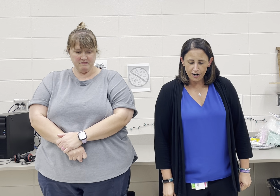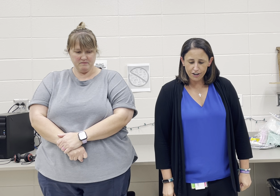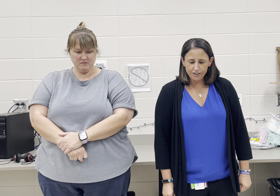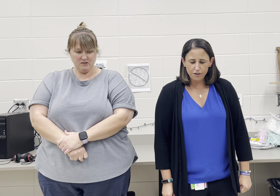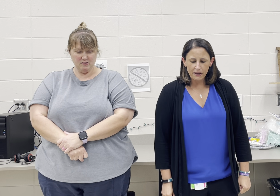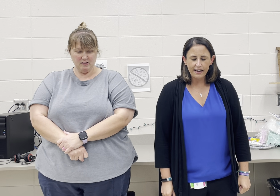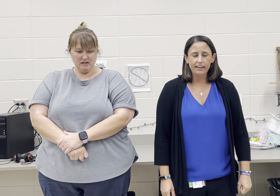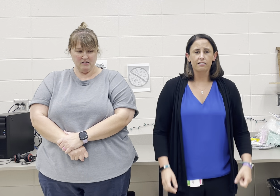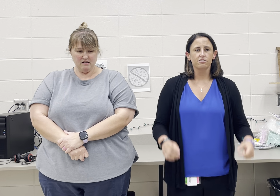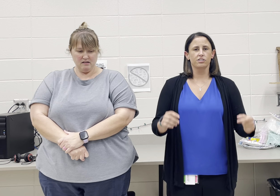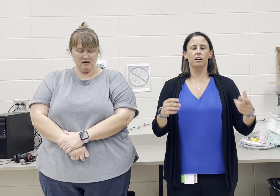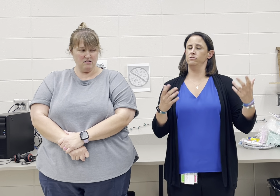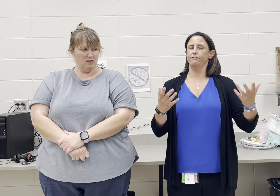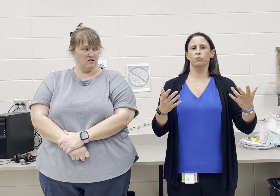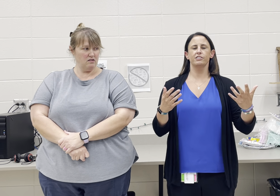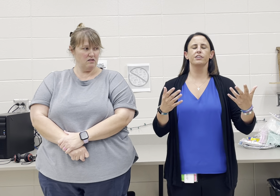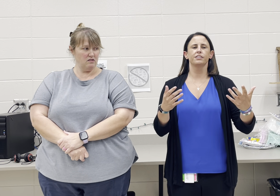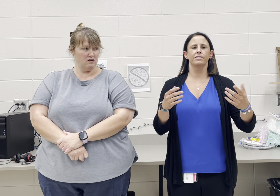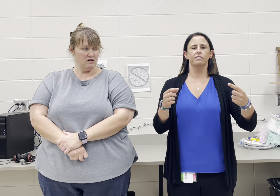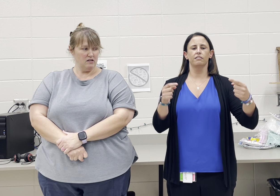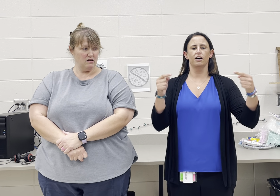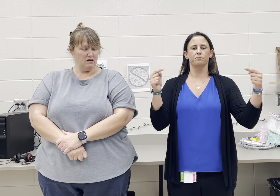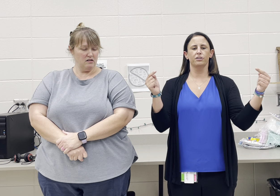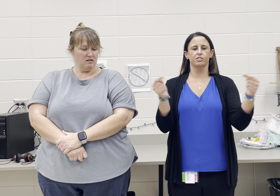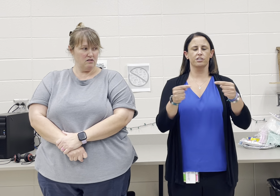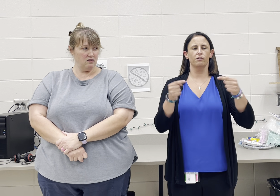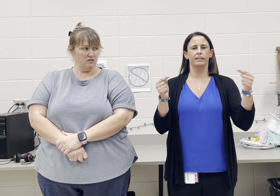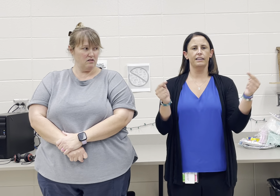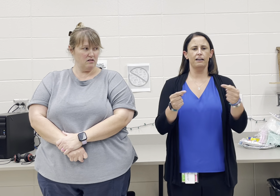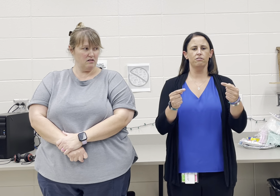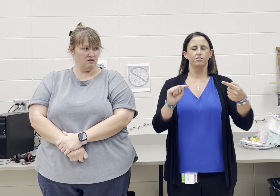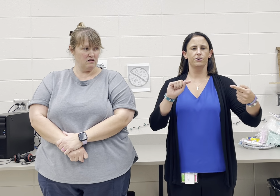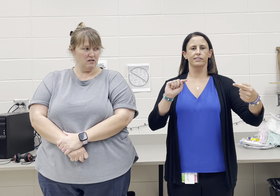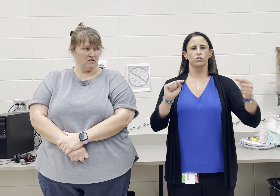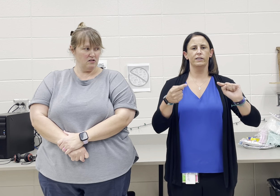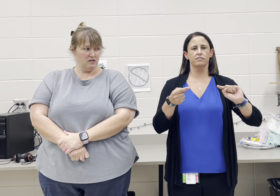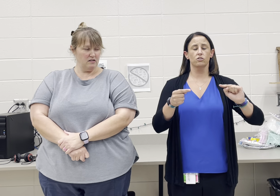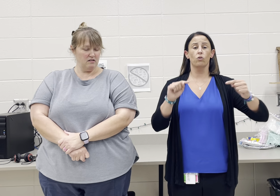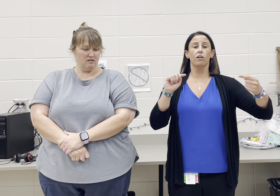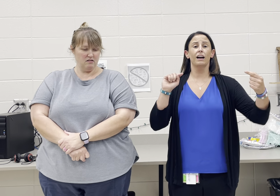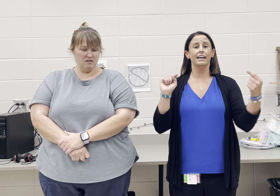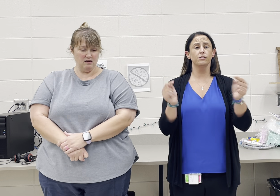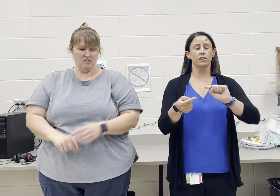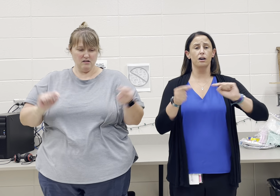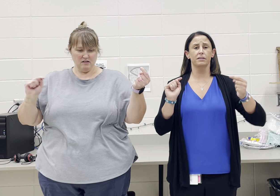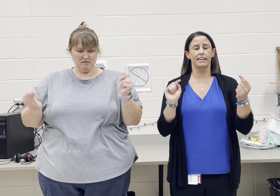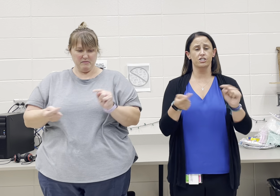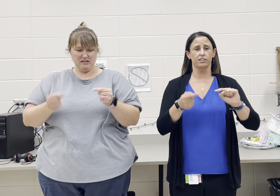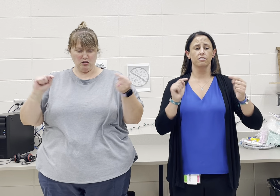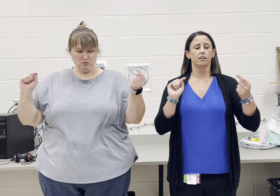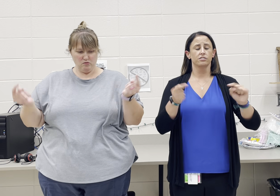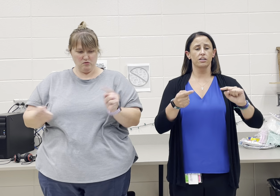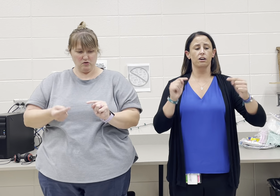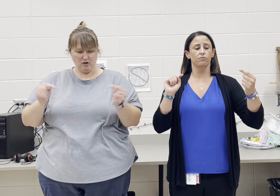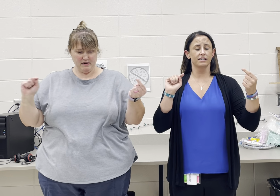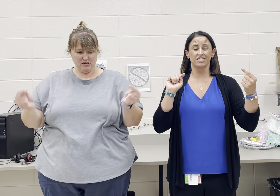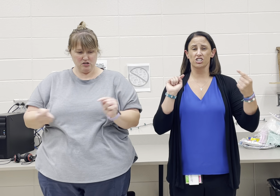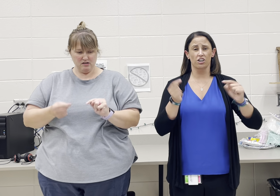Hurt or pain. So different ways you can do it. You could just go in and out. You could twist, or I do a combination. Me too. So this is just hurt